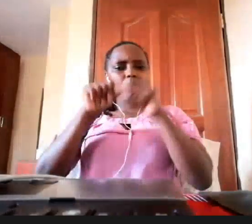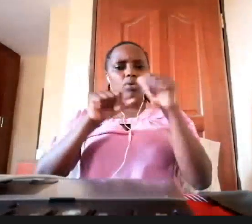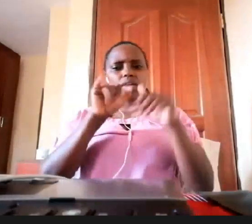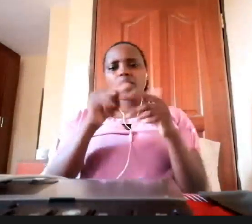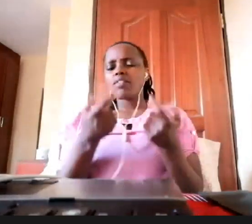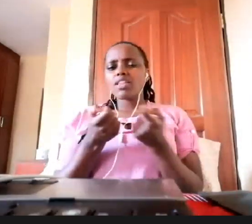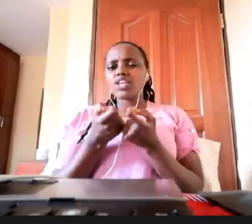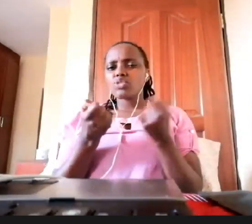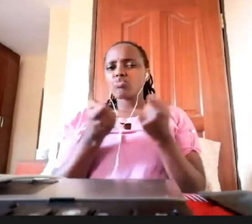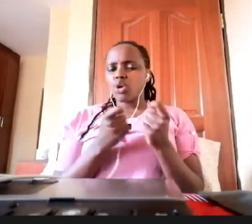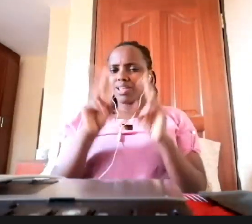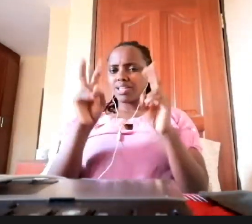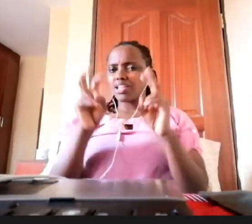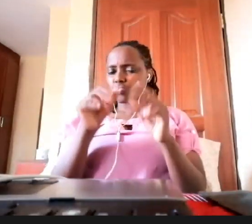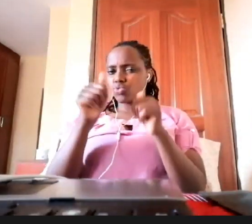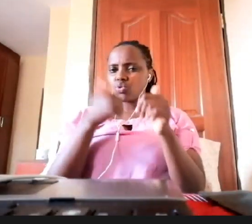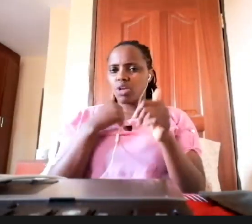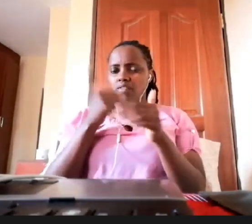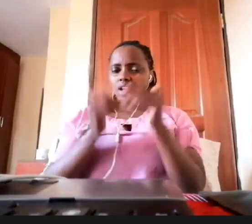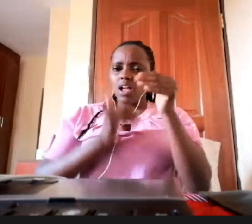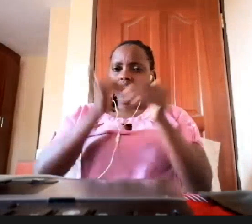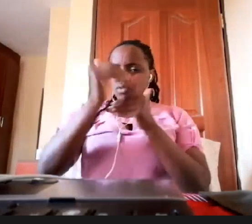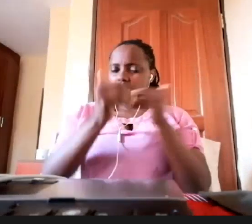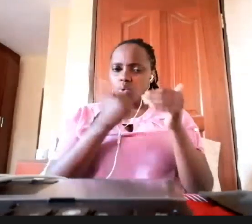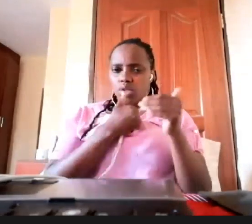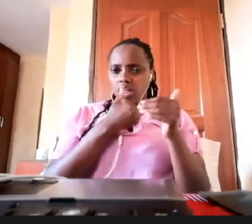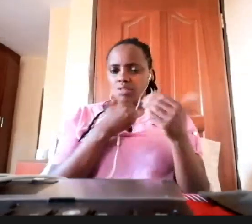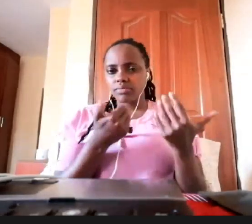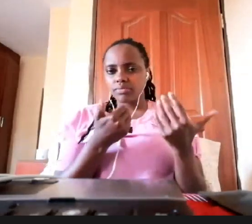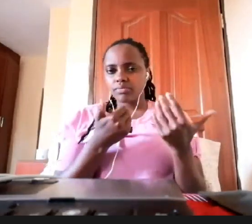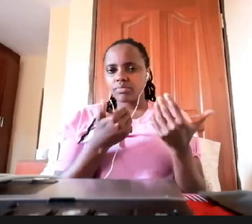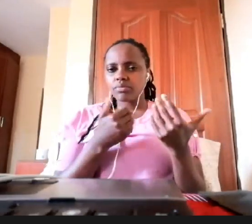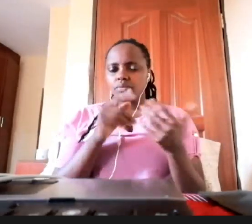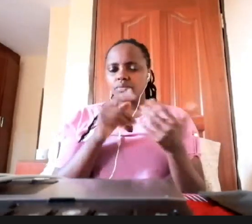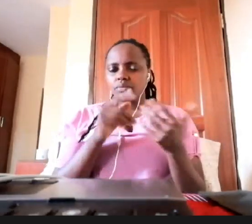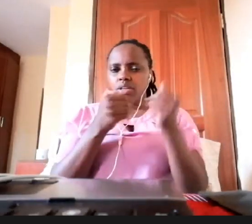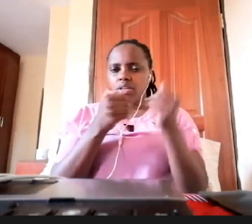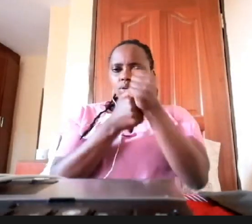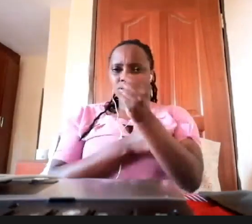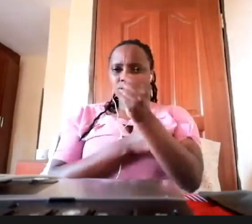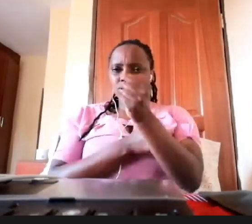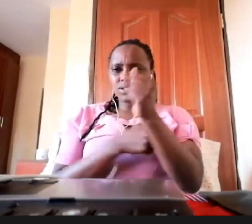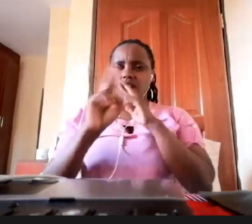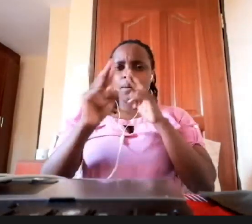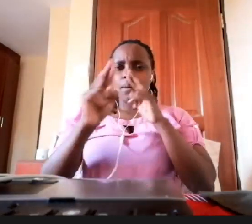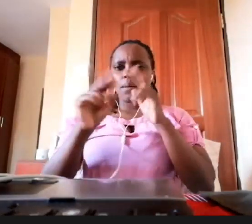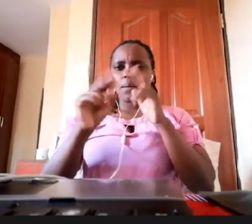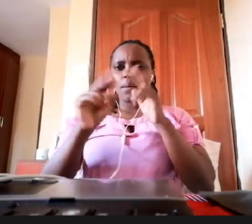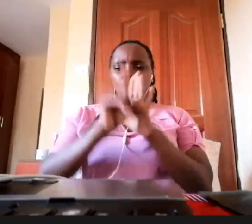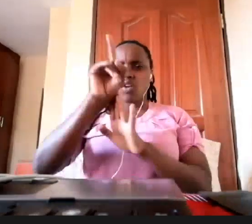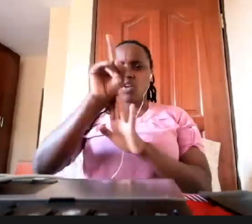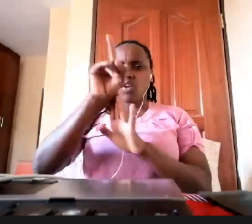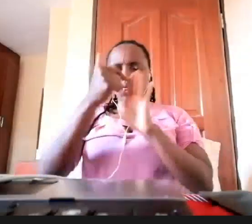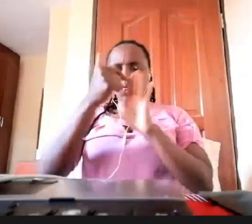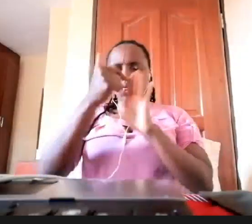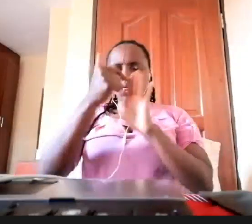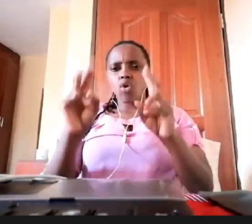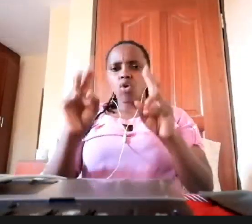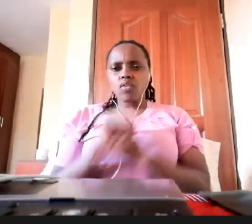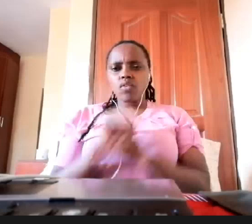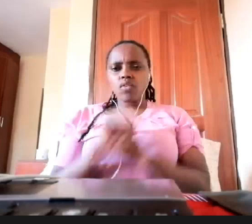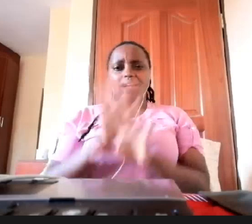that we developed after we considered the complementary reports, we developed what we call list of issues. These are